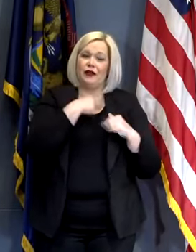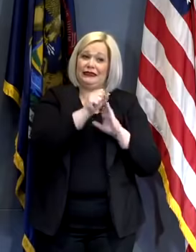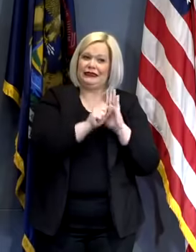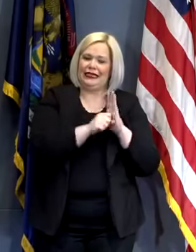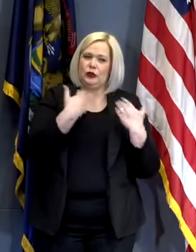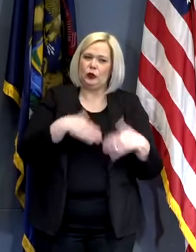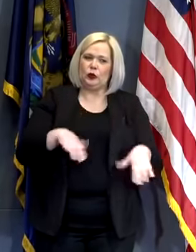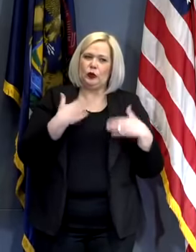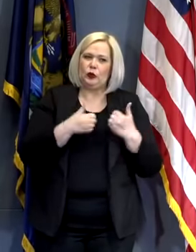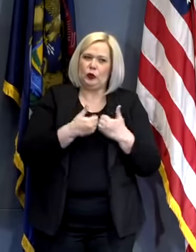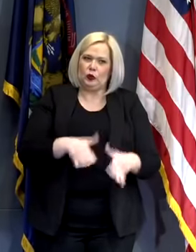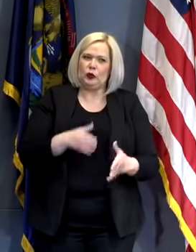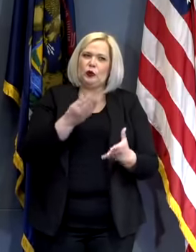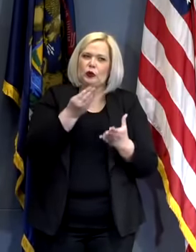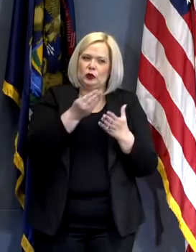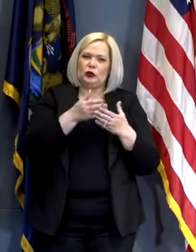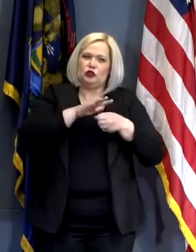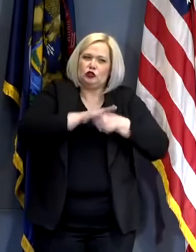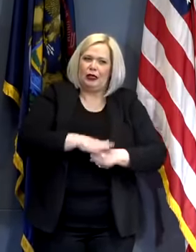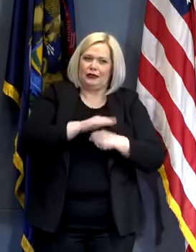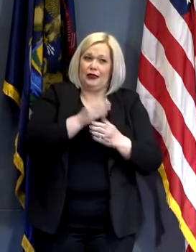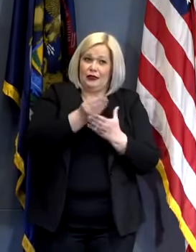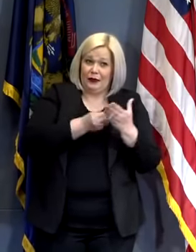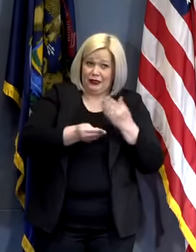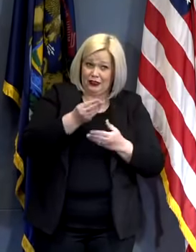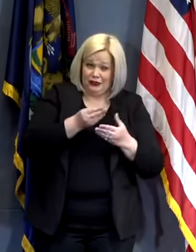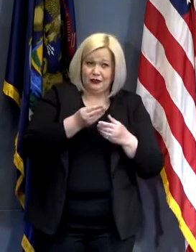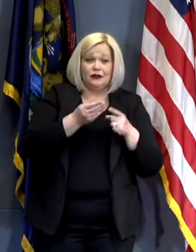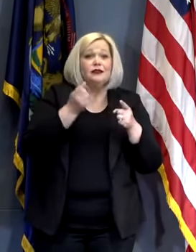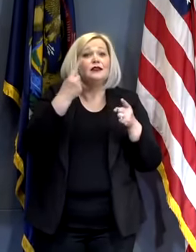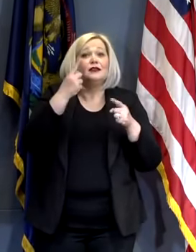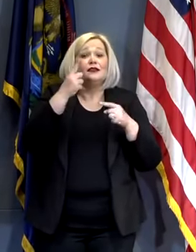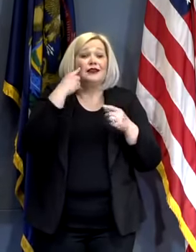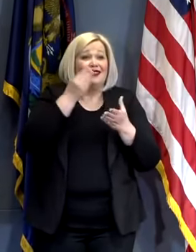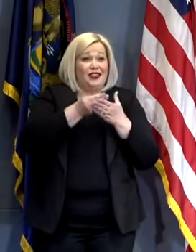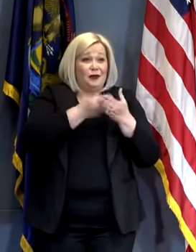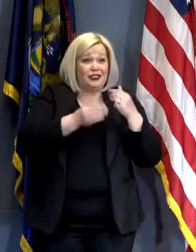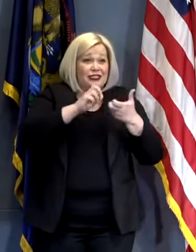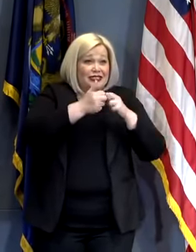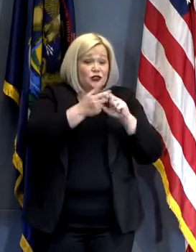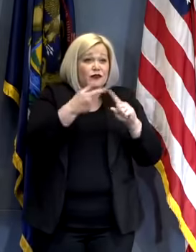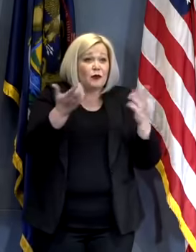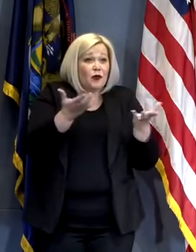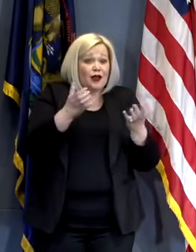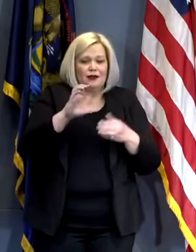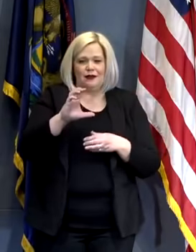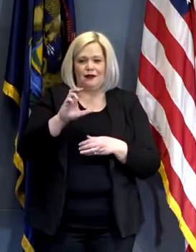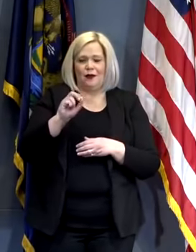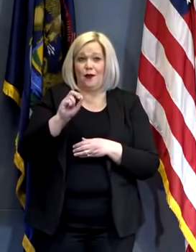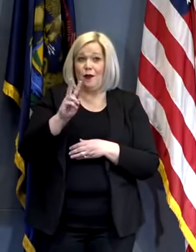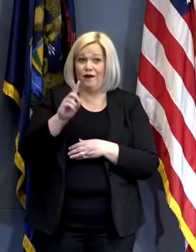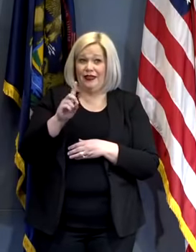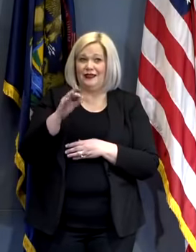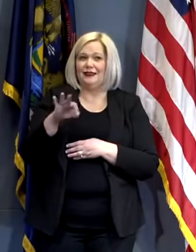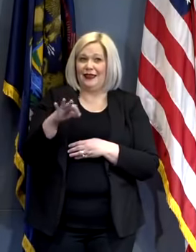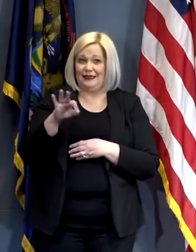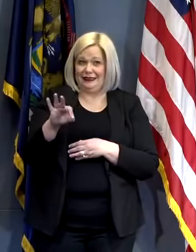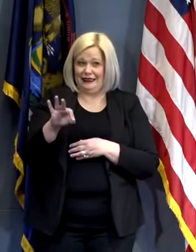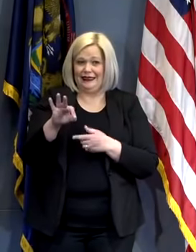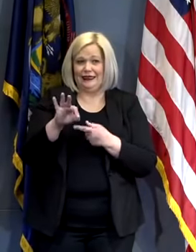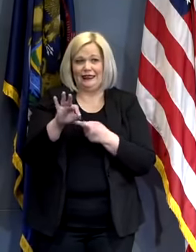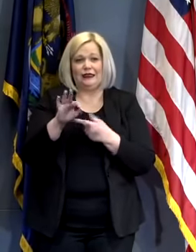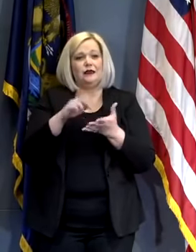lightly. And so acknowledging that the strain is all caused from COVID-19, it's important that we have the ability to determine best